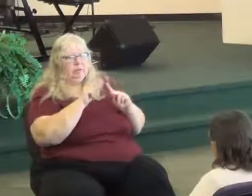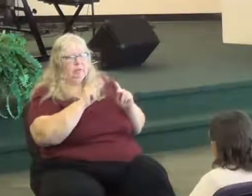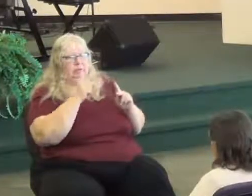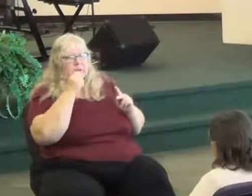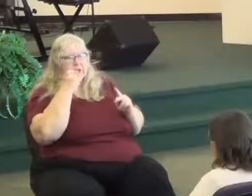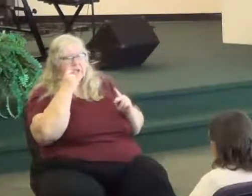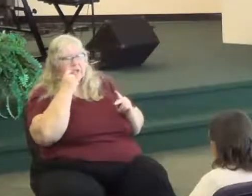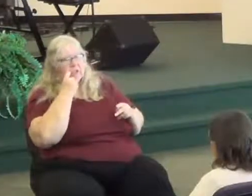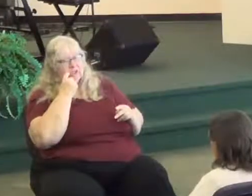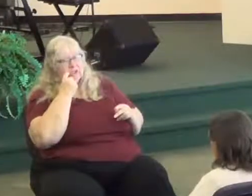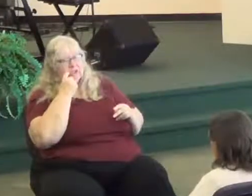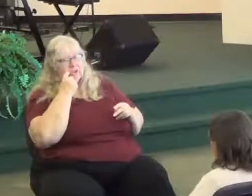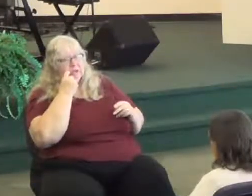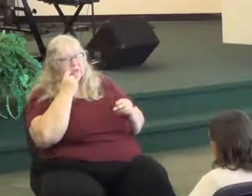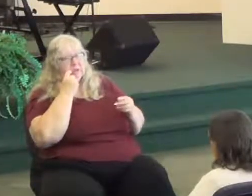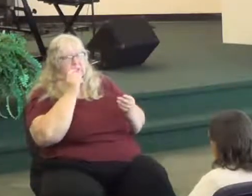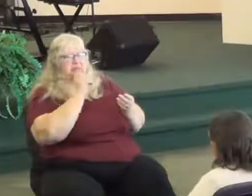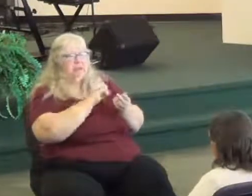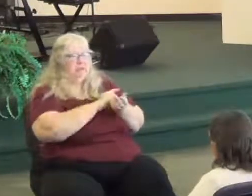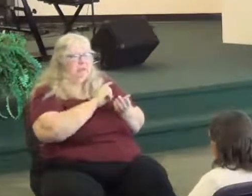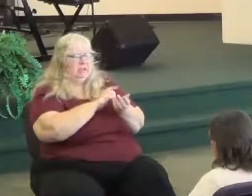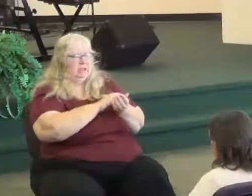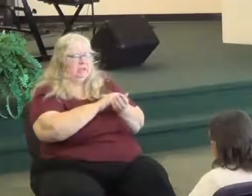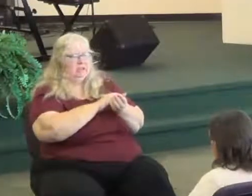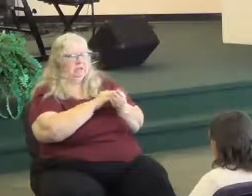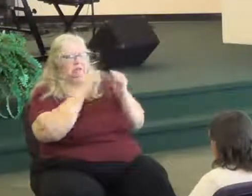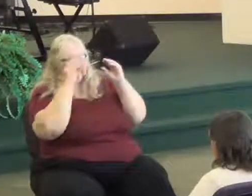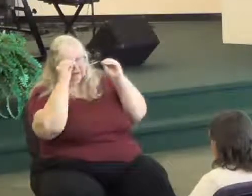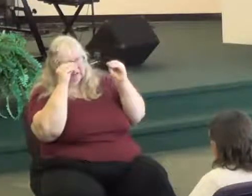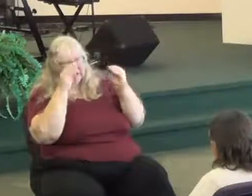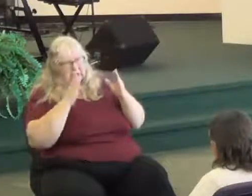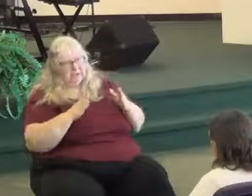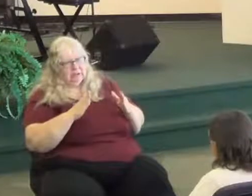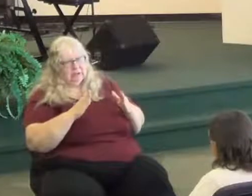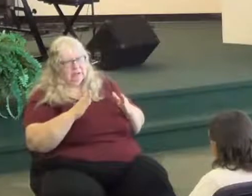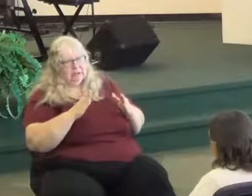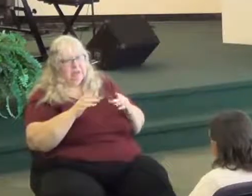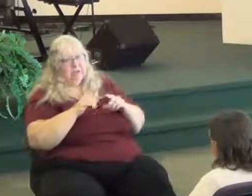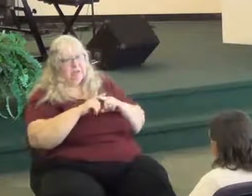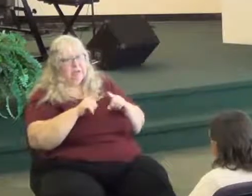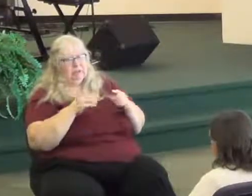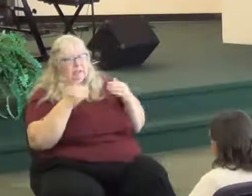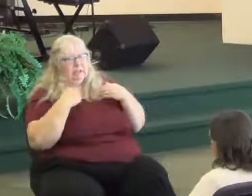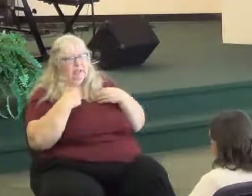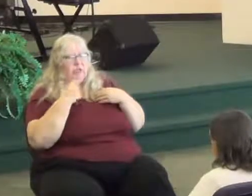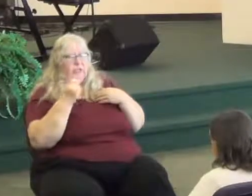teachers, to anything. Respectable occupations, not so respectable occupations, but they all have one thing in common.